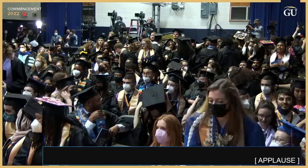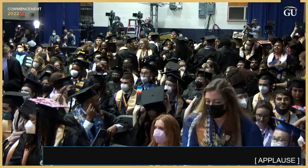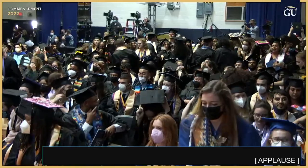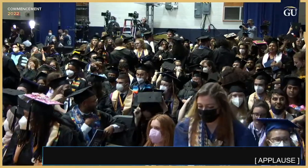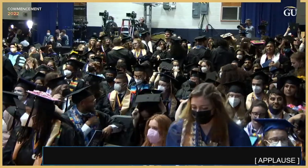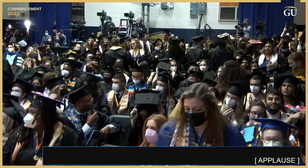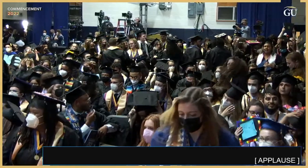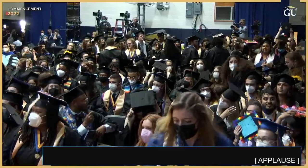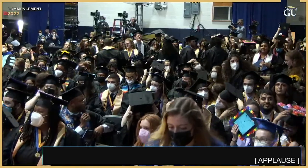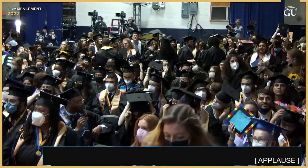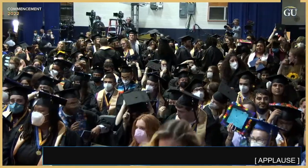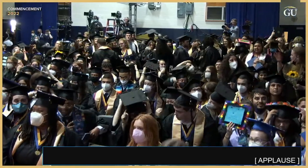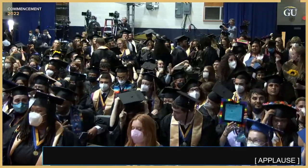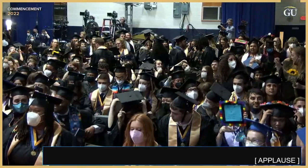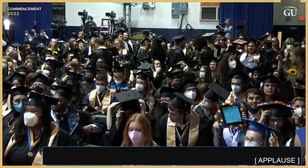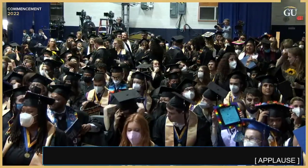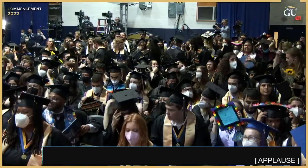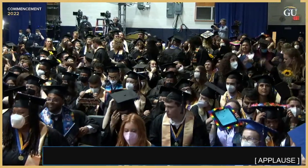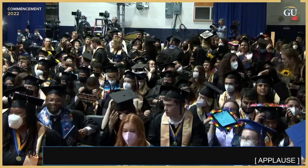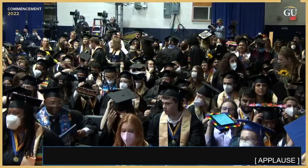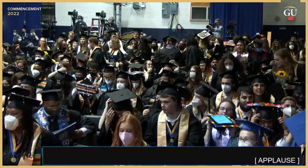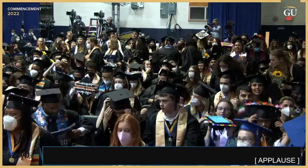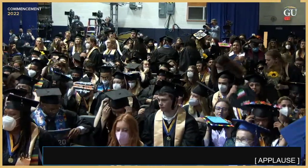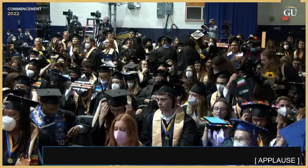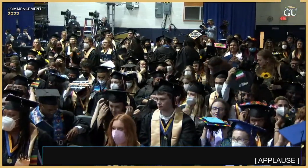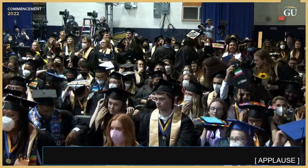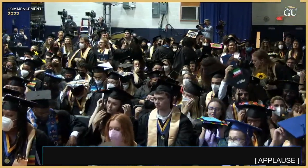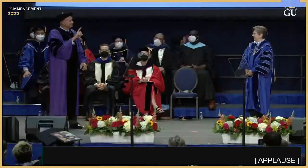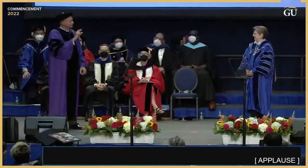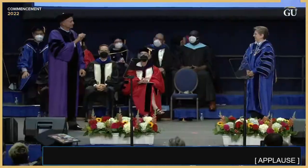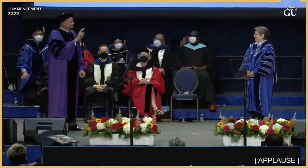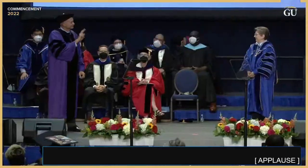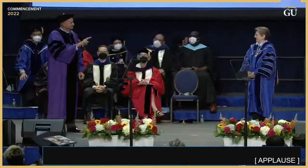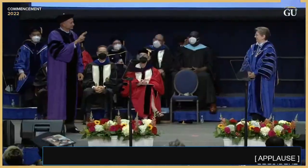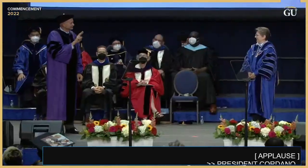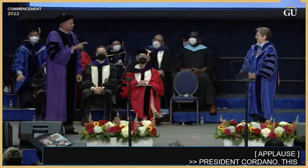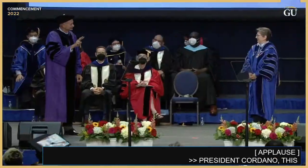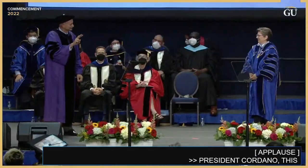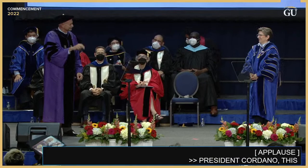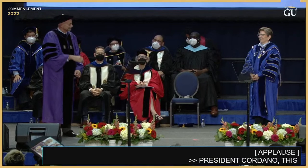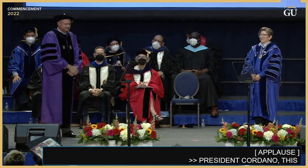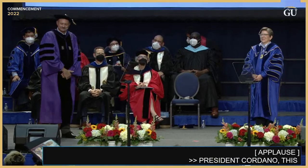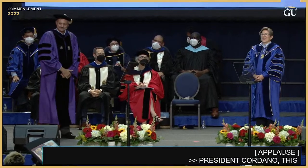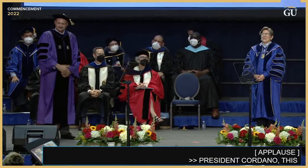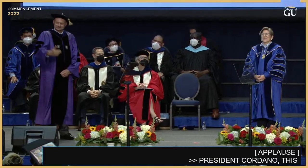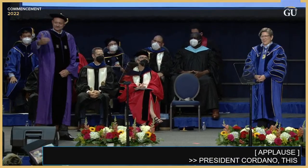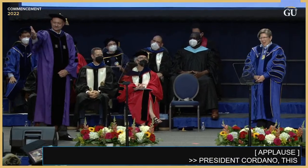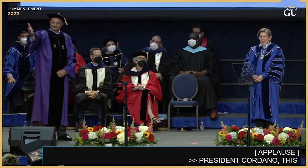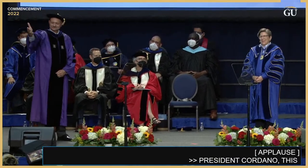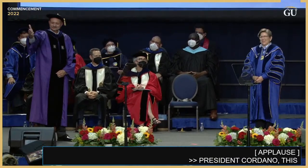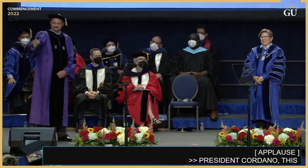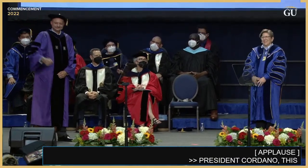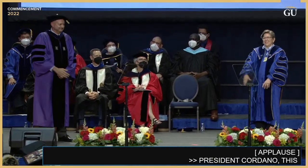President Cordano, this concludes the conferring of degrees to the class of 2022.